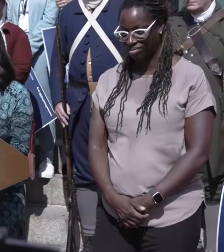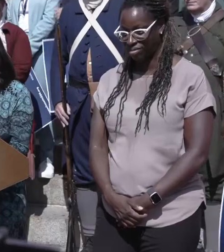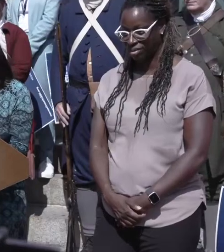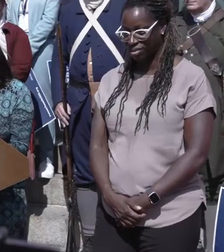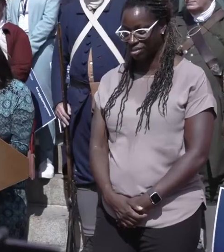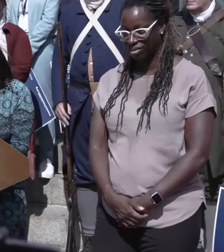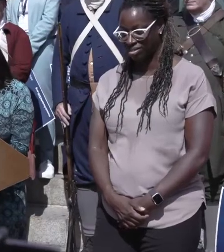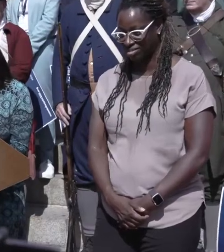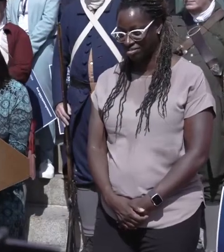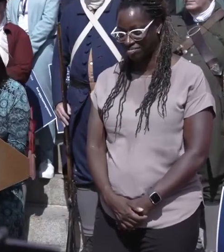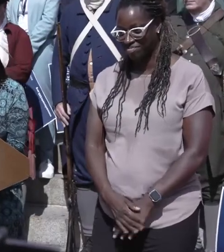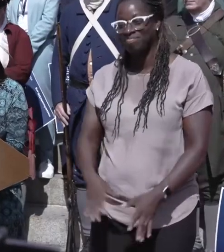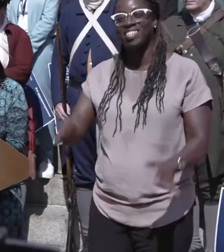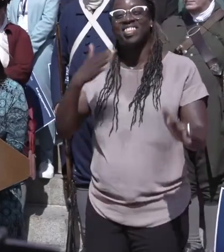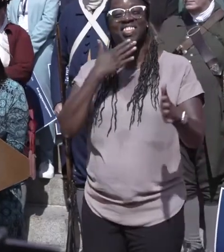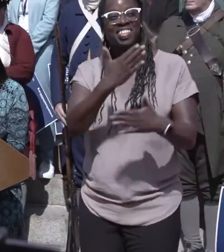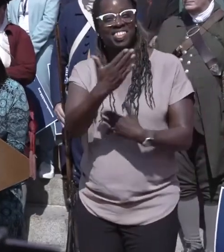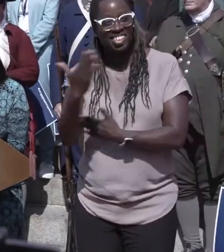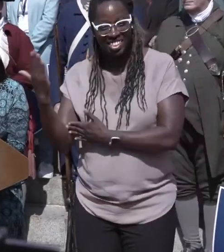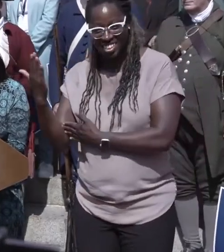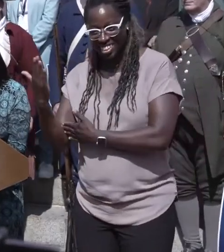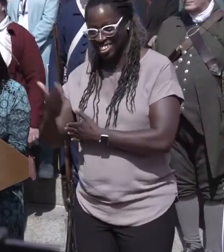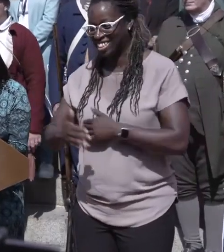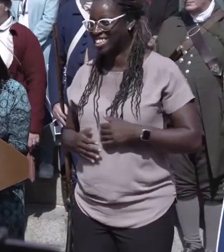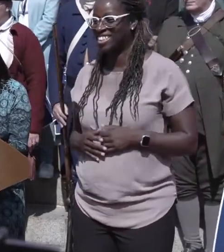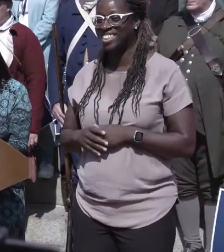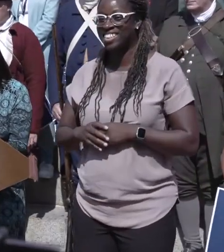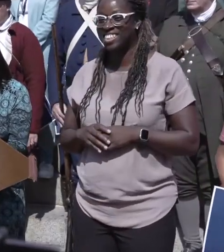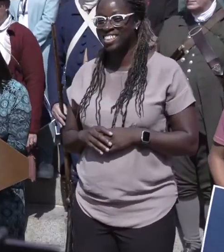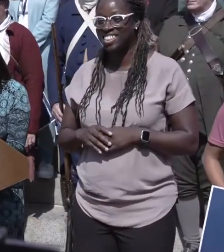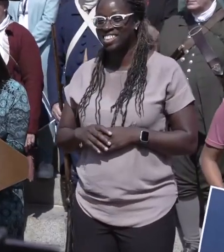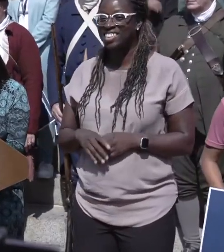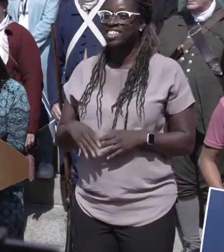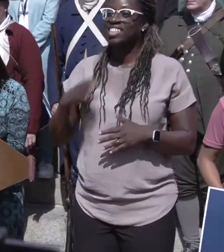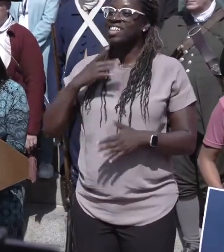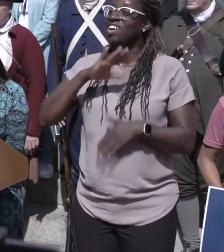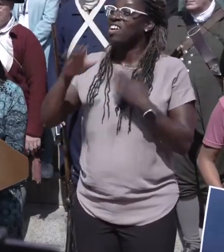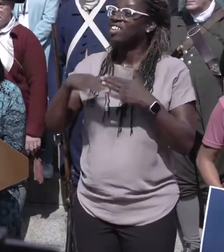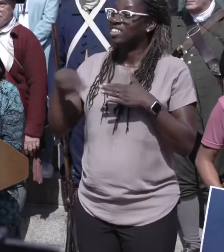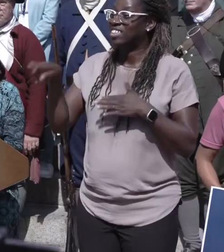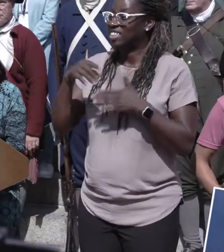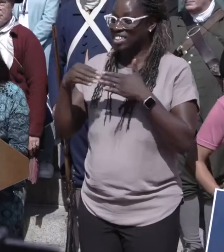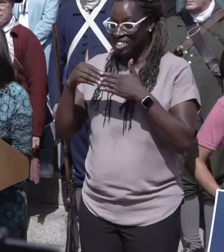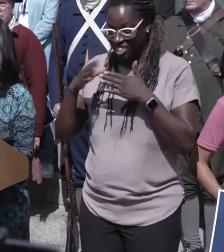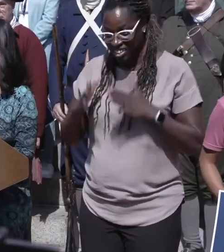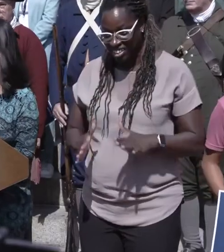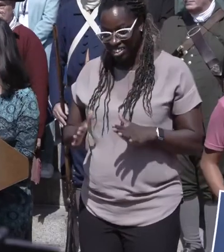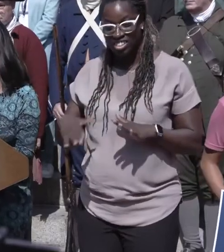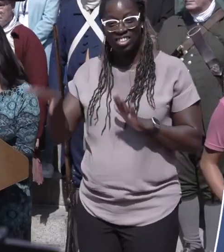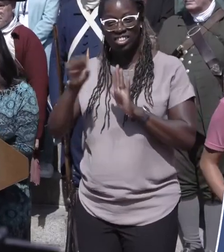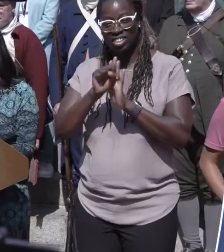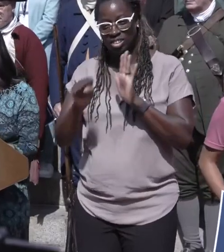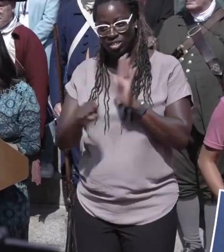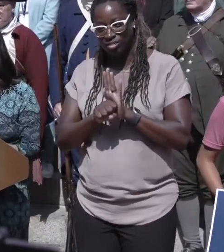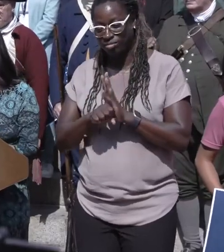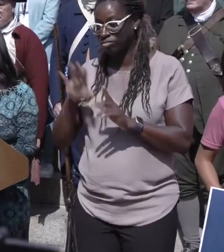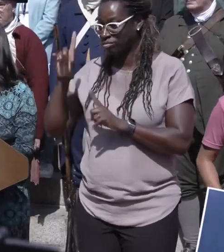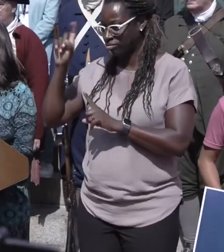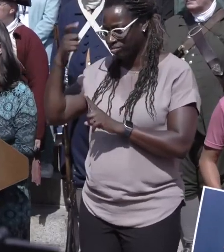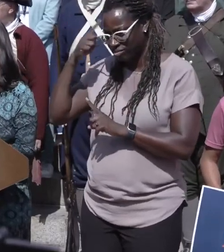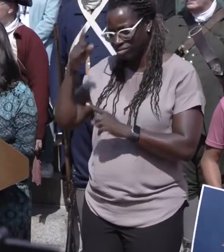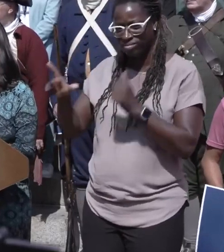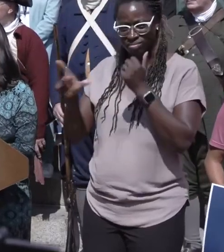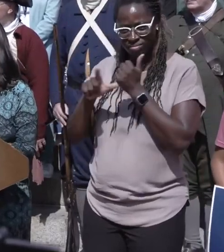Good morning, everyone, and thank you so much to all of our leaders statewide, especially Governor Healey, Lieutenant Governor Driscoll, for